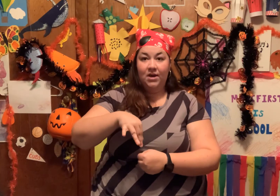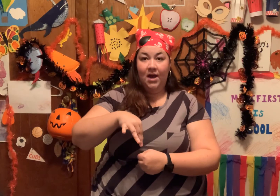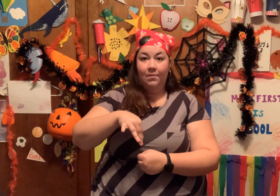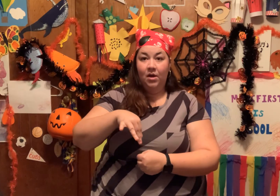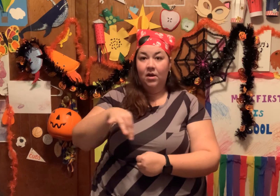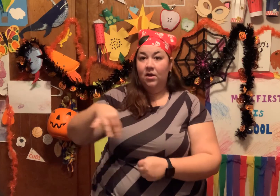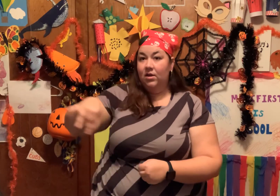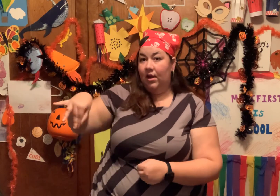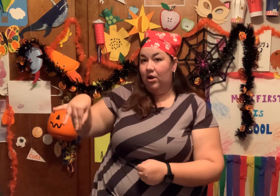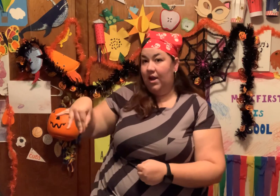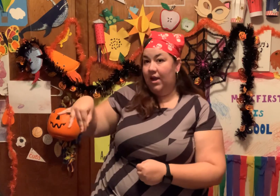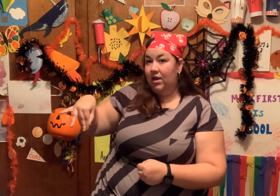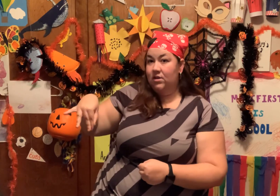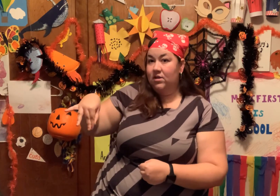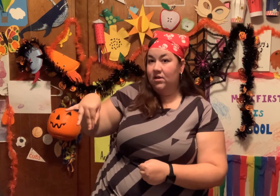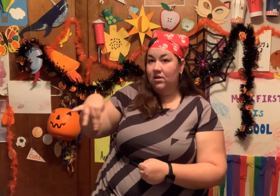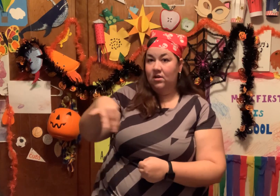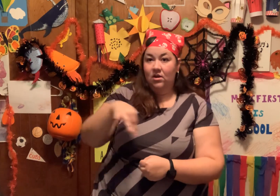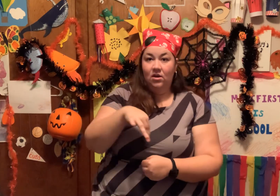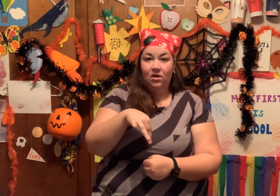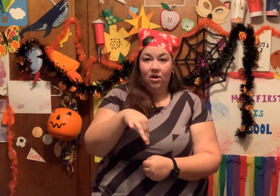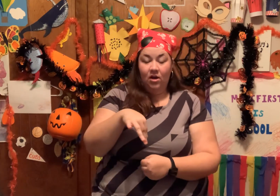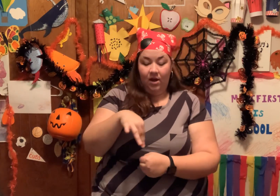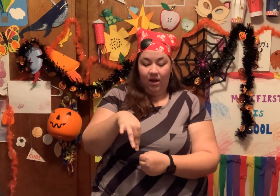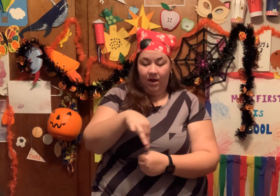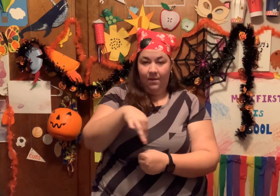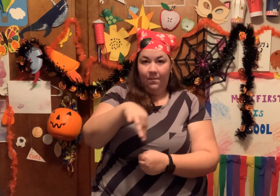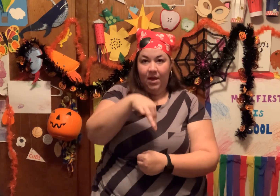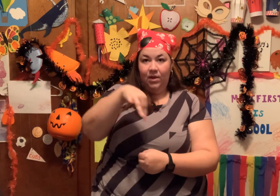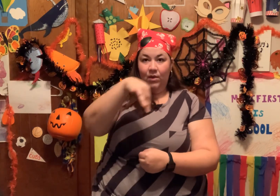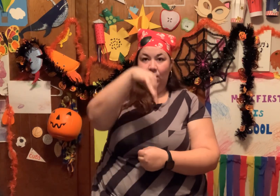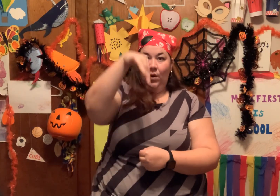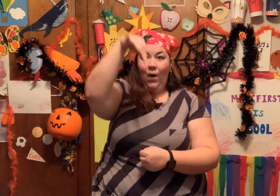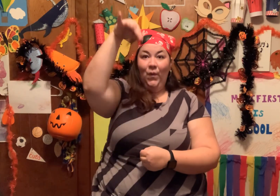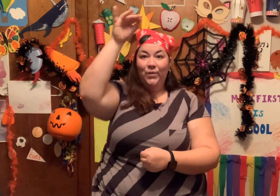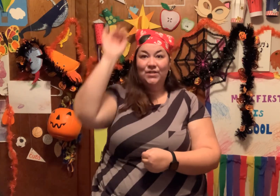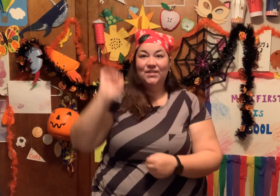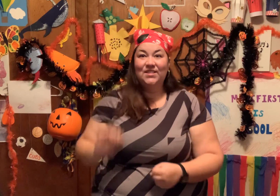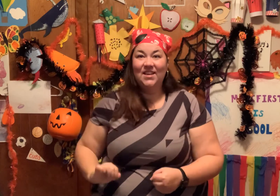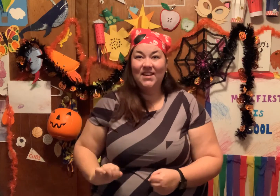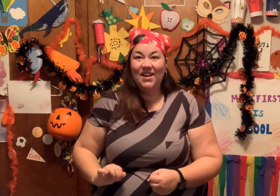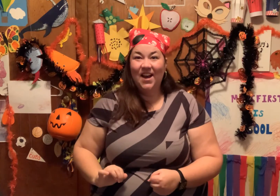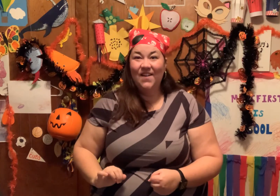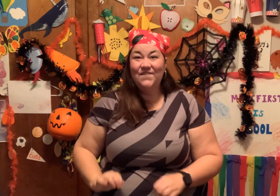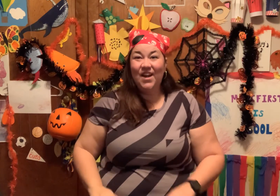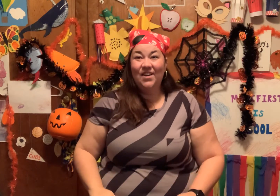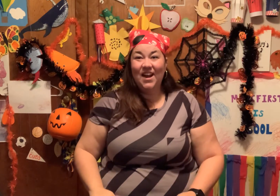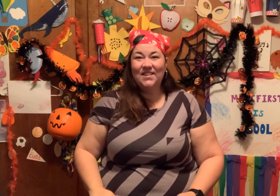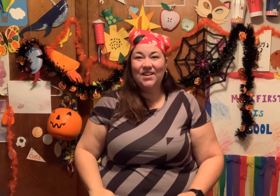time. Got your hand and make your ghost. Very nice,